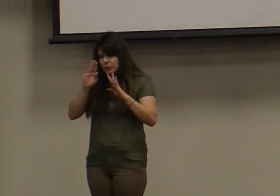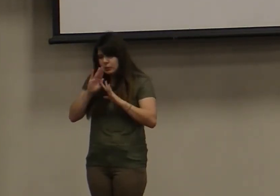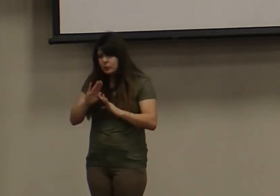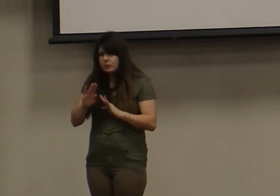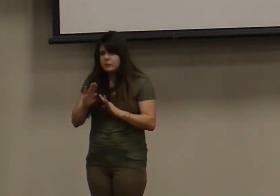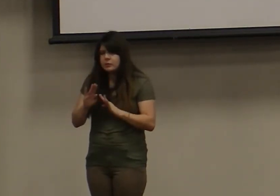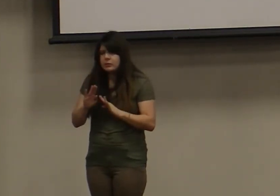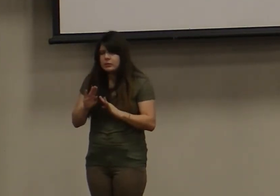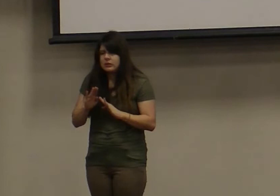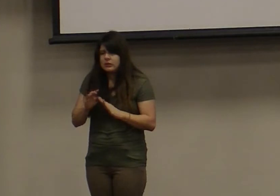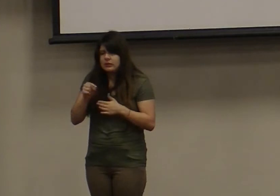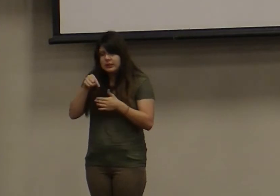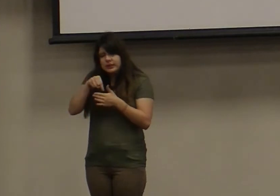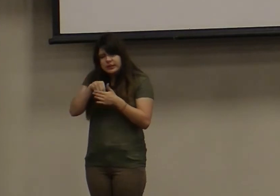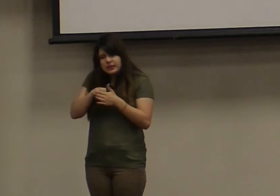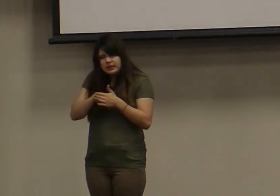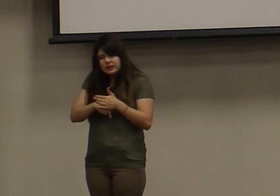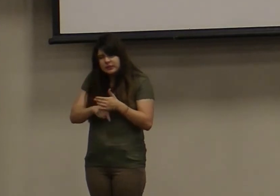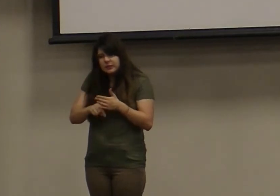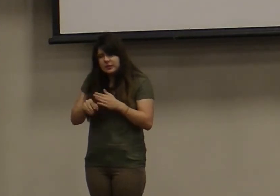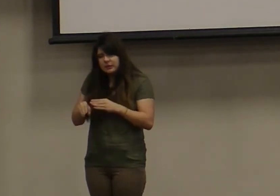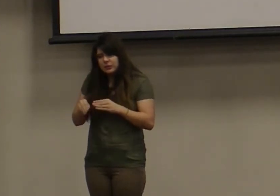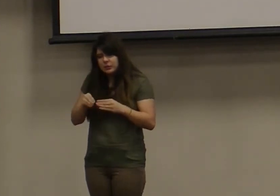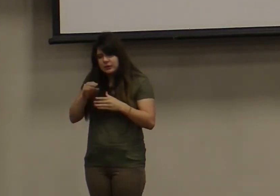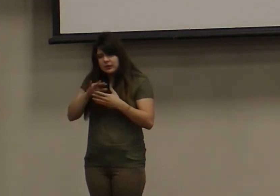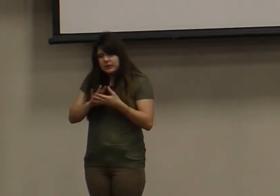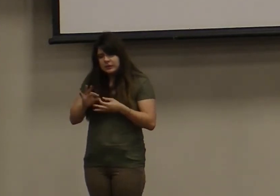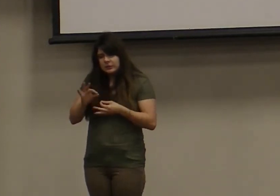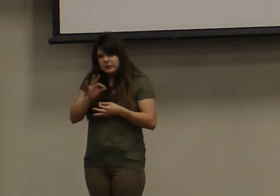He is deeply moved in spirit.